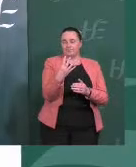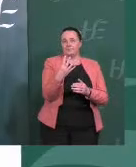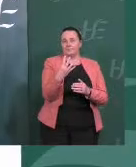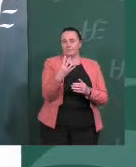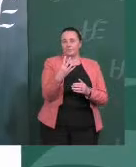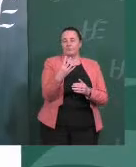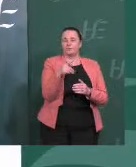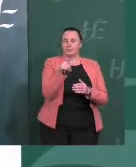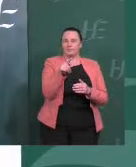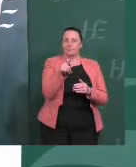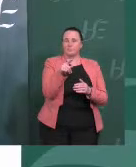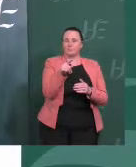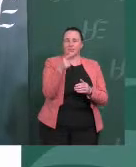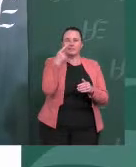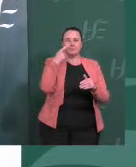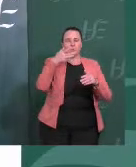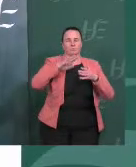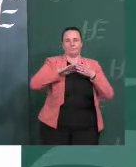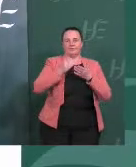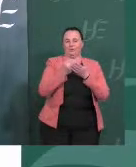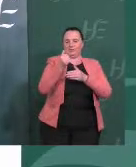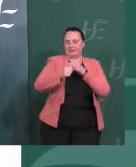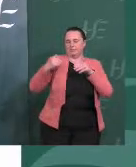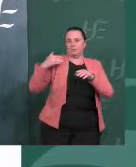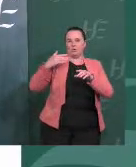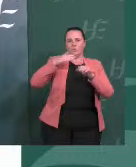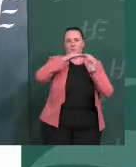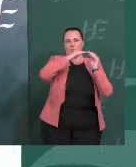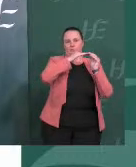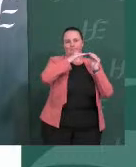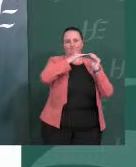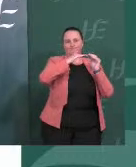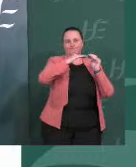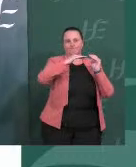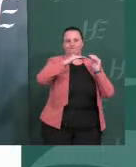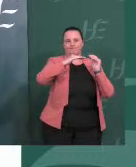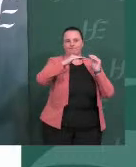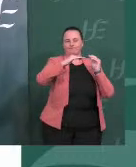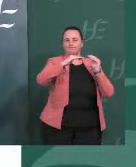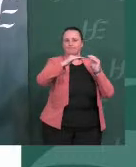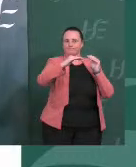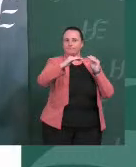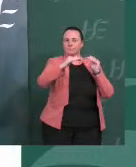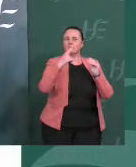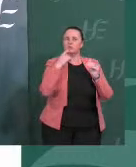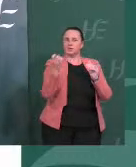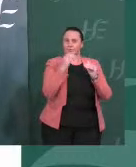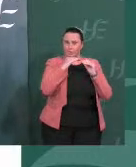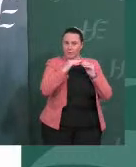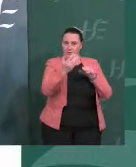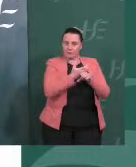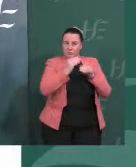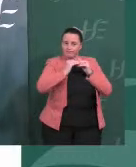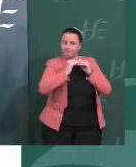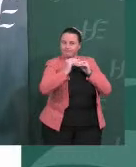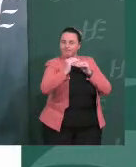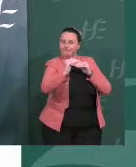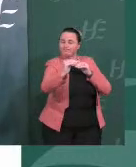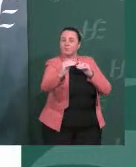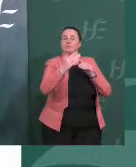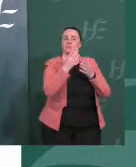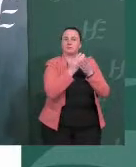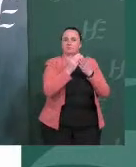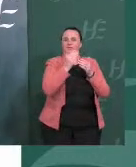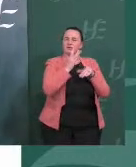that's some sense of it plateauing over the past few days. It's an early indicator. It's too early to say if that will remain the case, but some sense of it